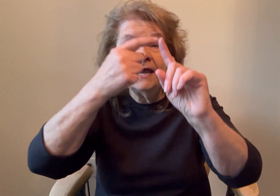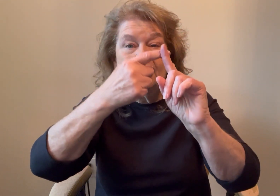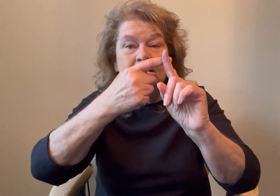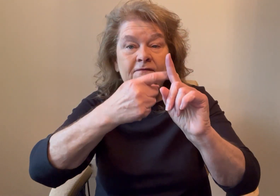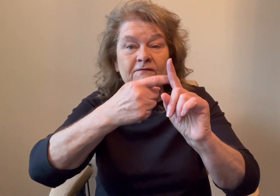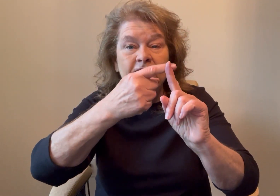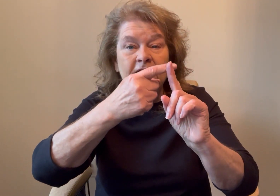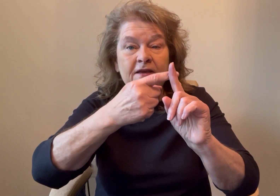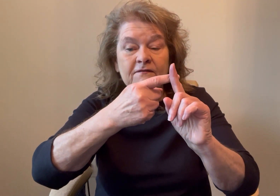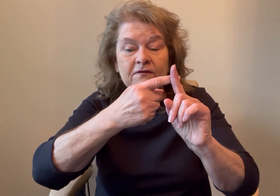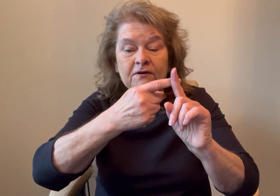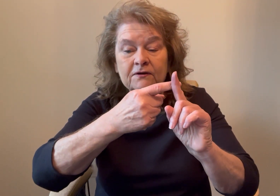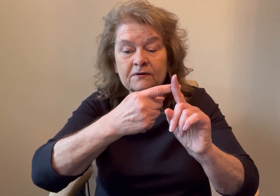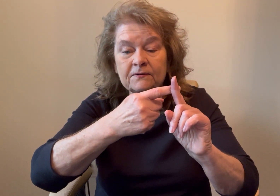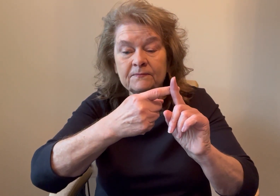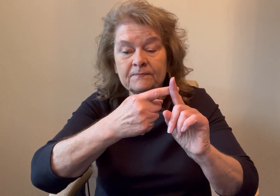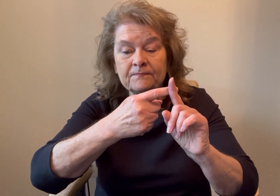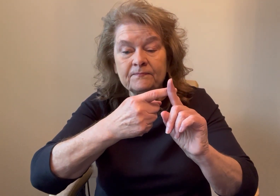High fever.